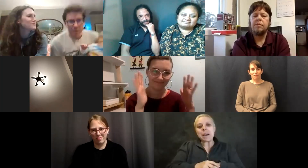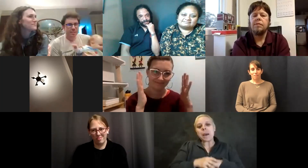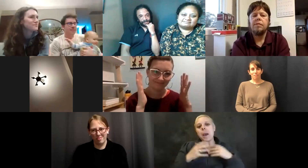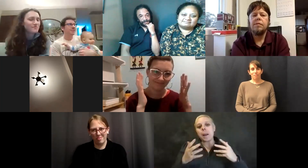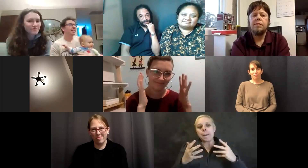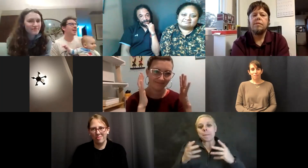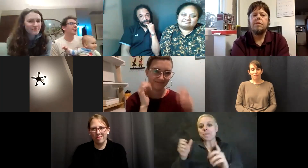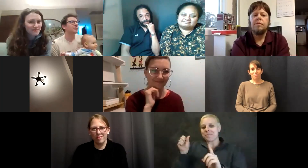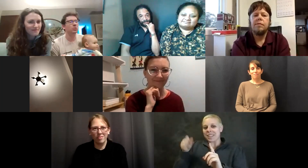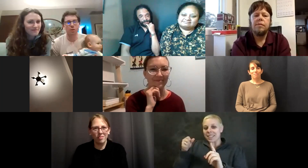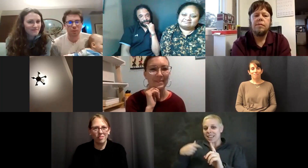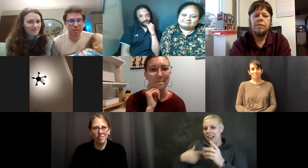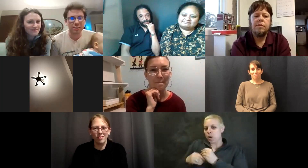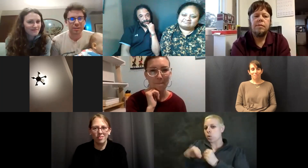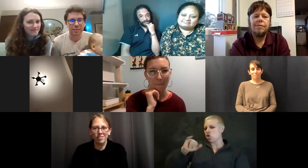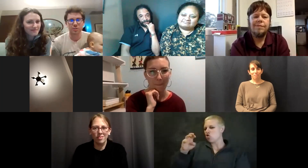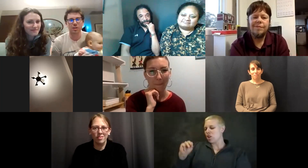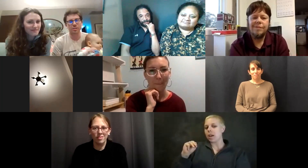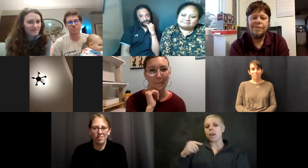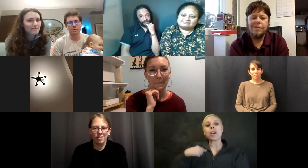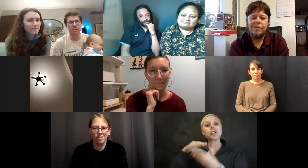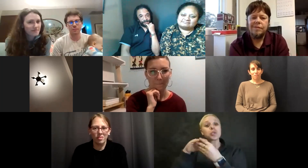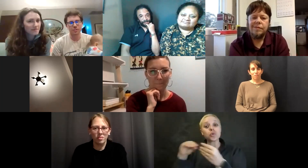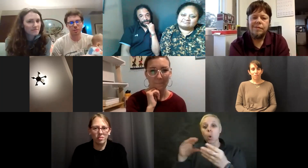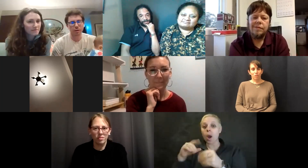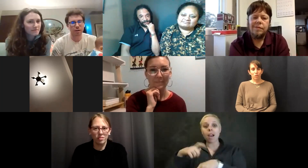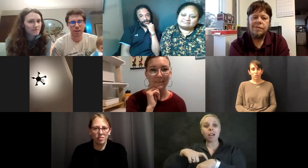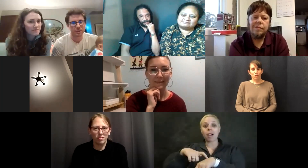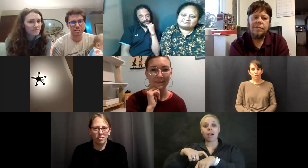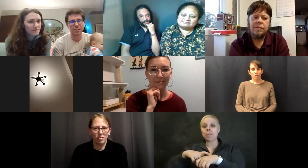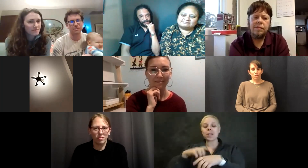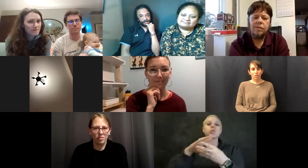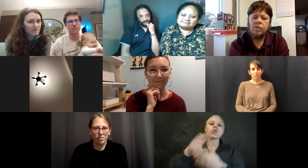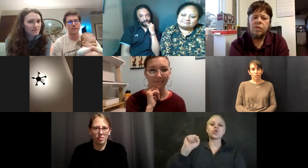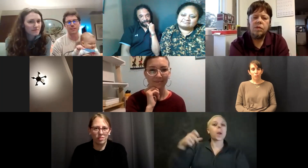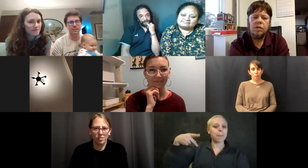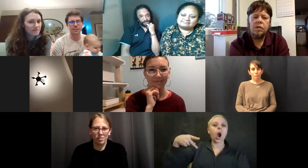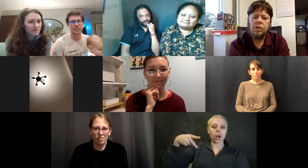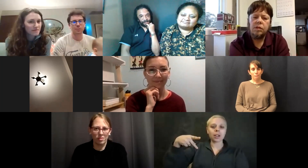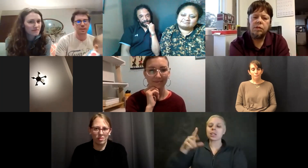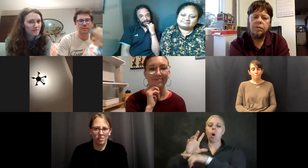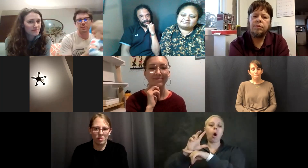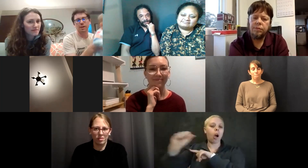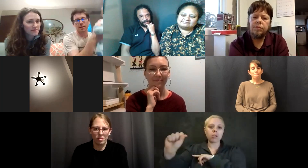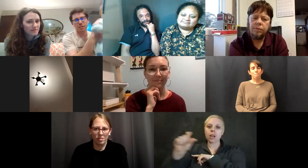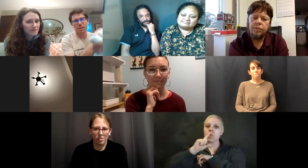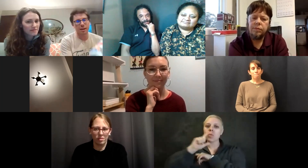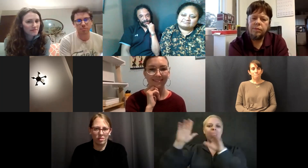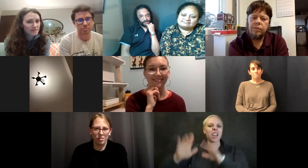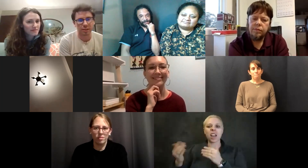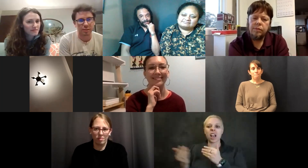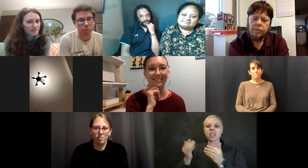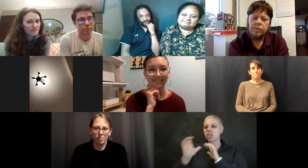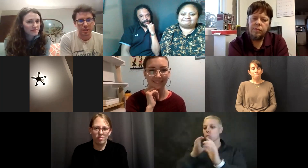Yeah, I would like to say Story Park is awesome. I love Story Park. It's a fantastic, quick, easy way to